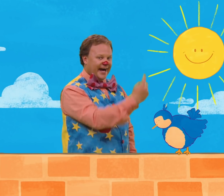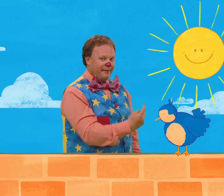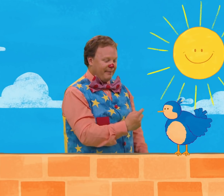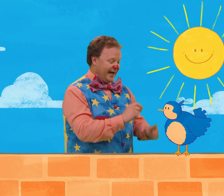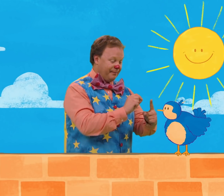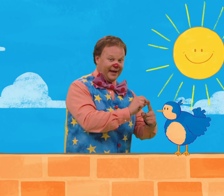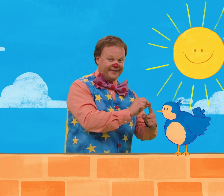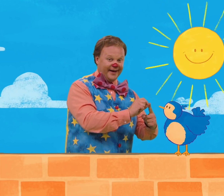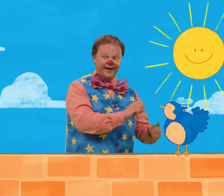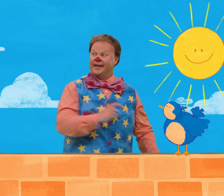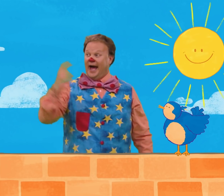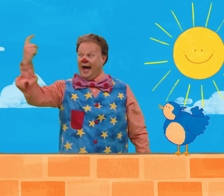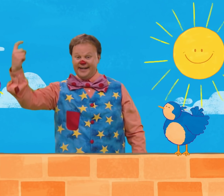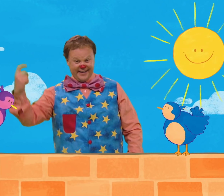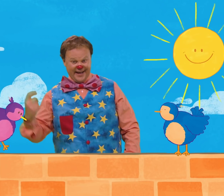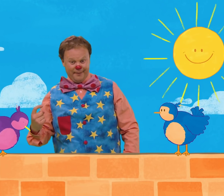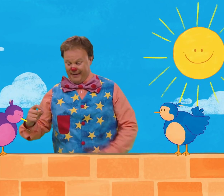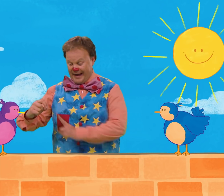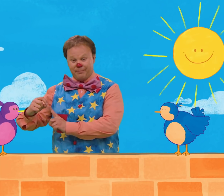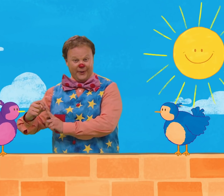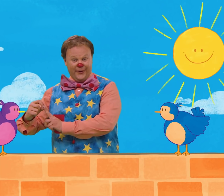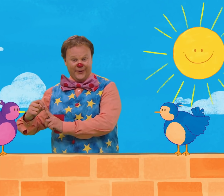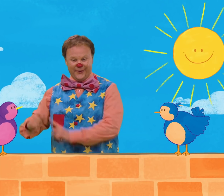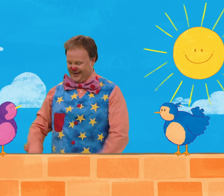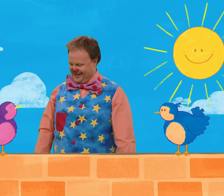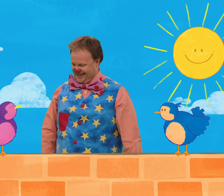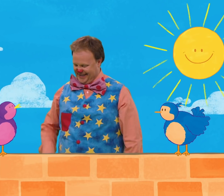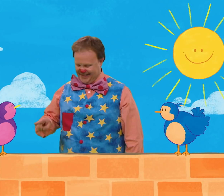Come back, Peter, and come back, Paul.